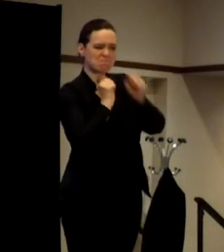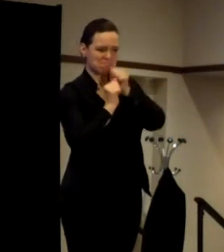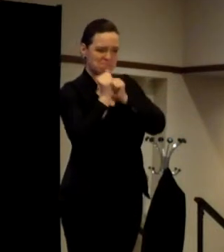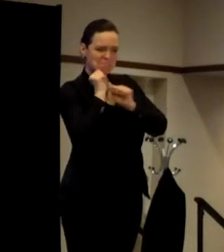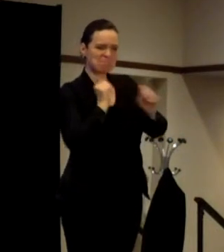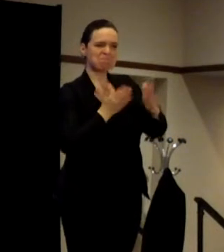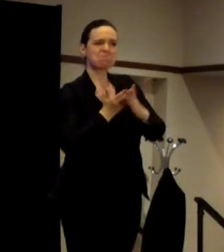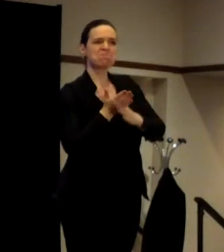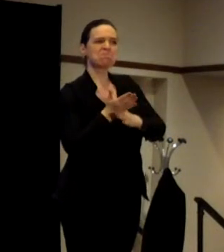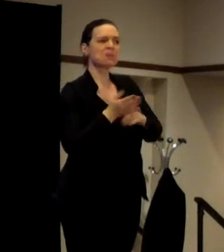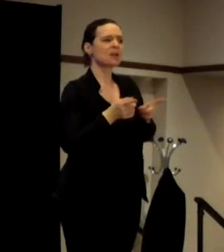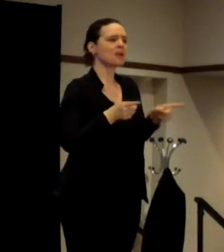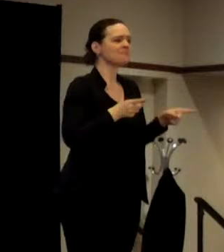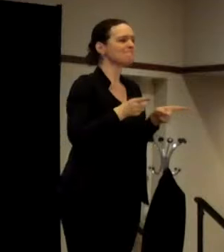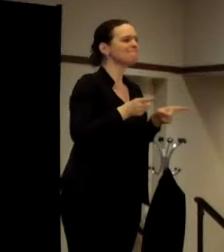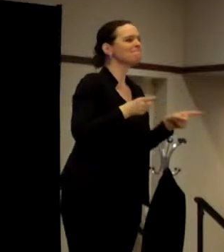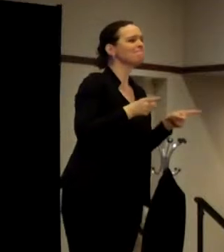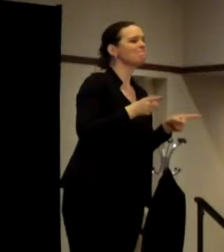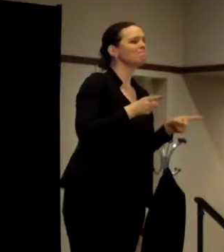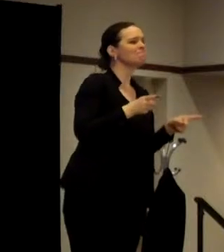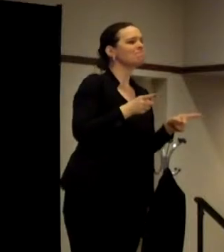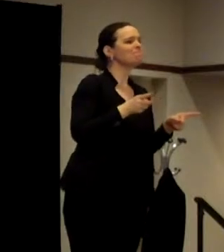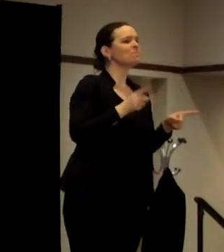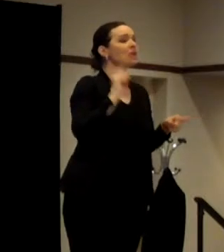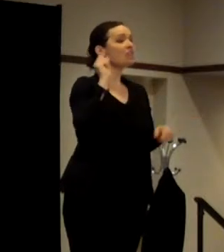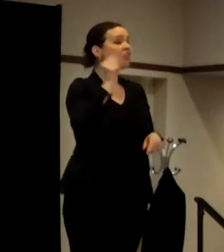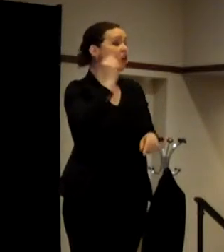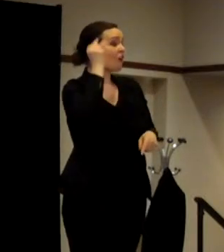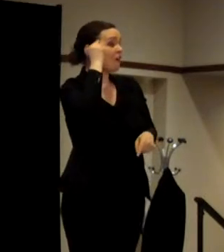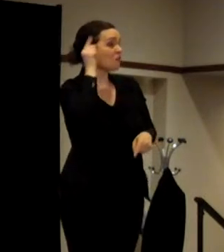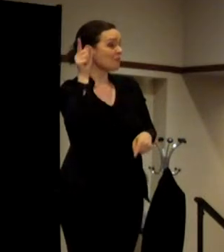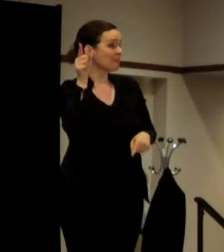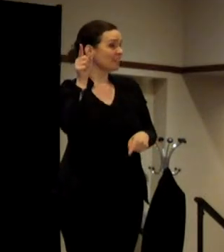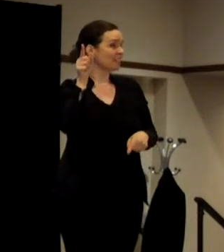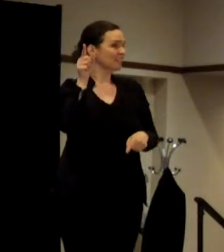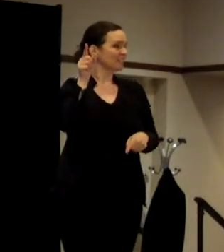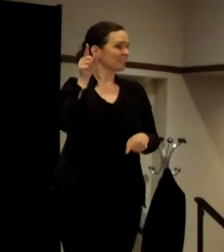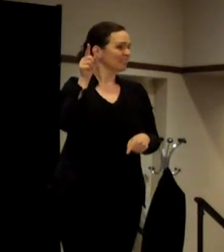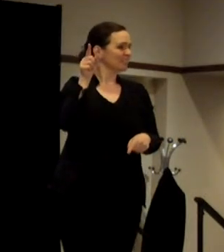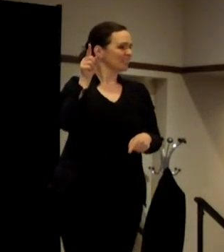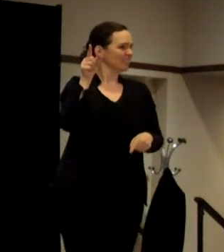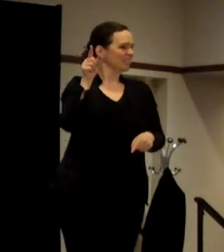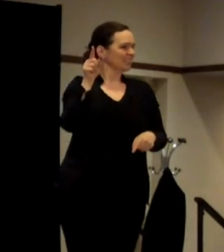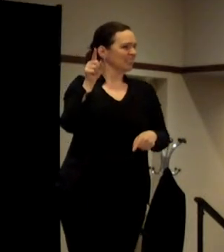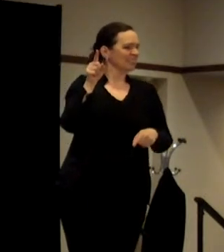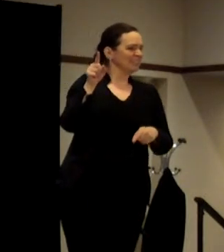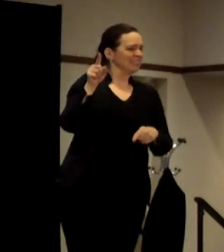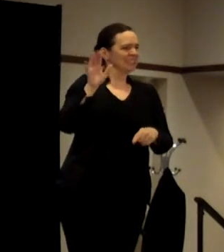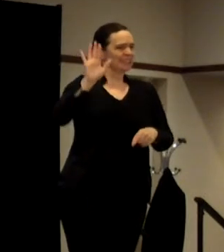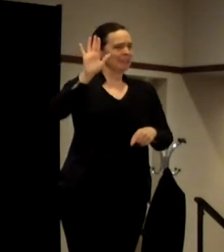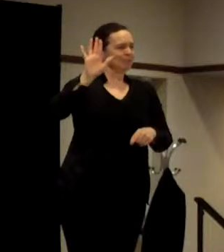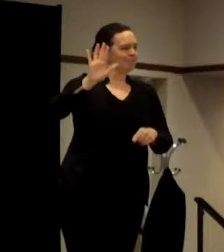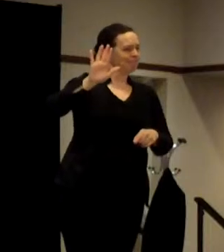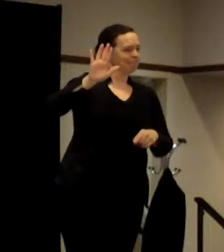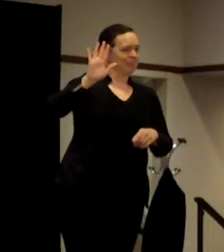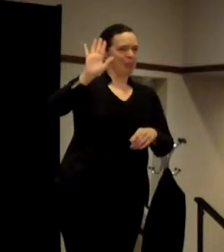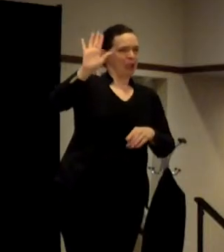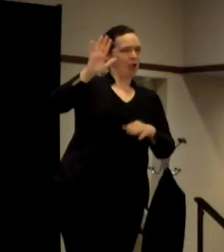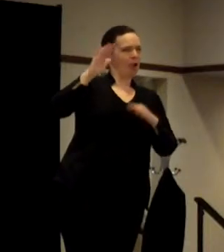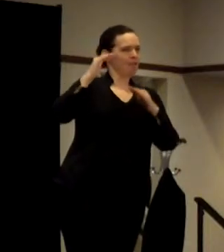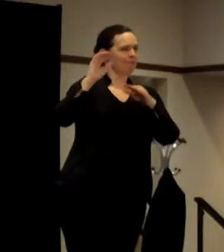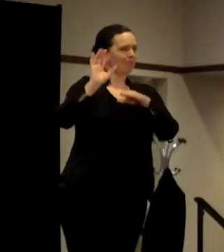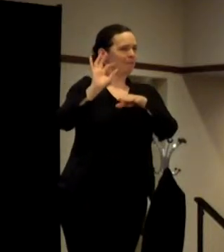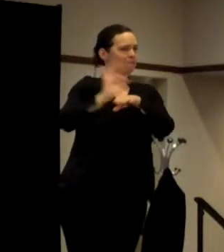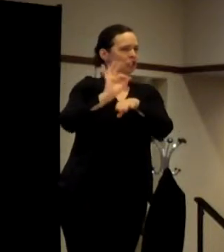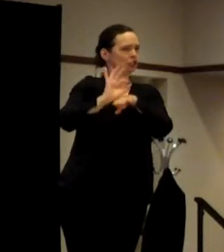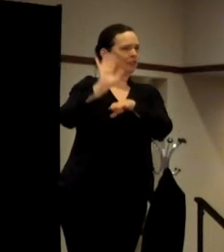where in government, even though we have basic functions and responsibilities, where we're better suited to do the work, and then where our partners